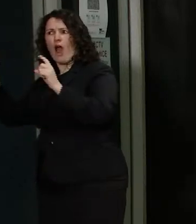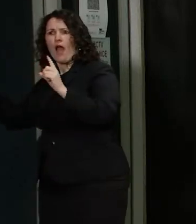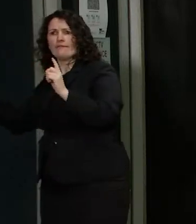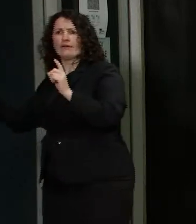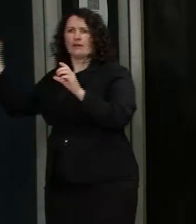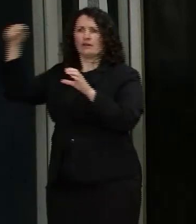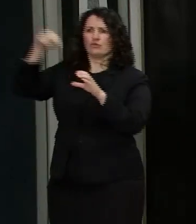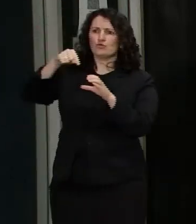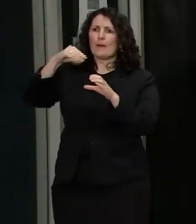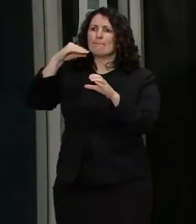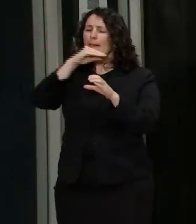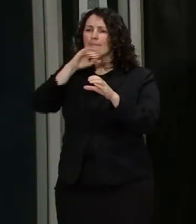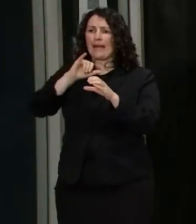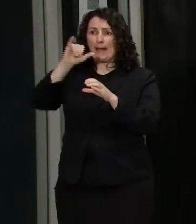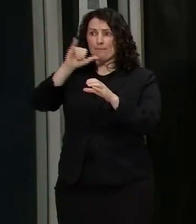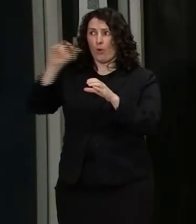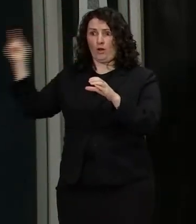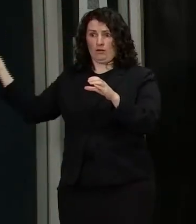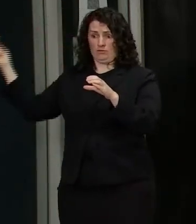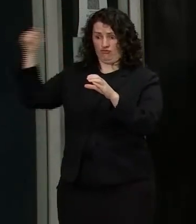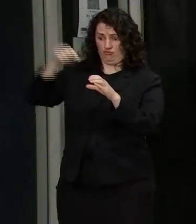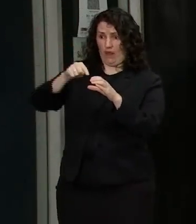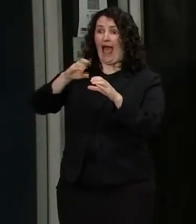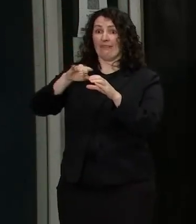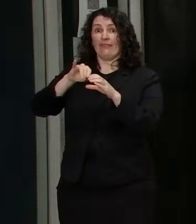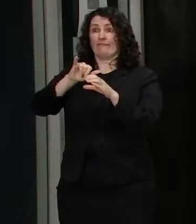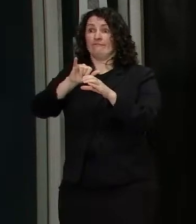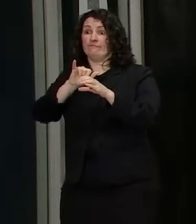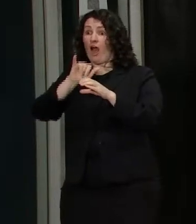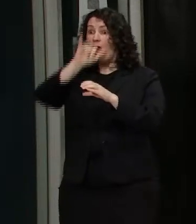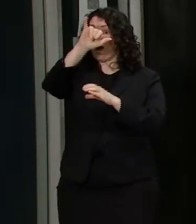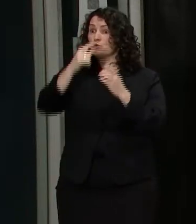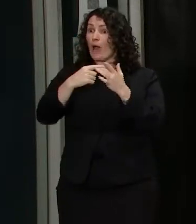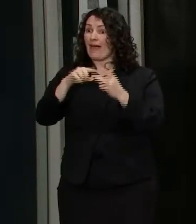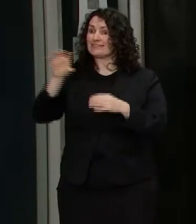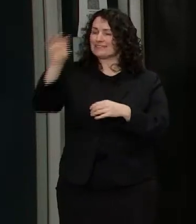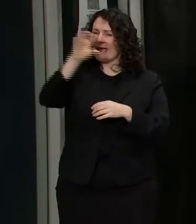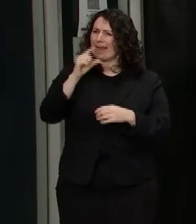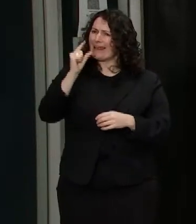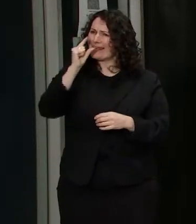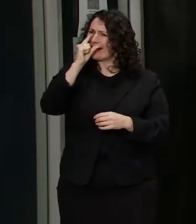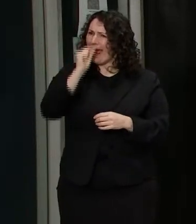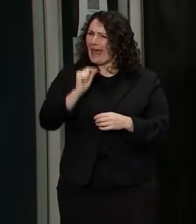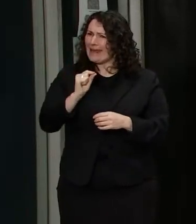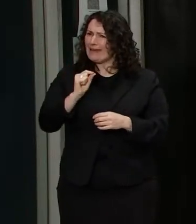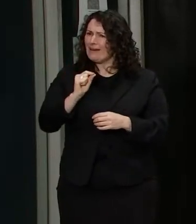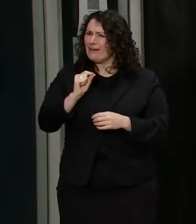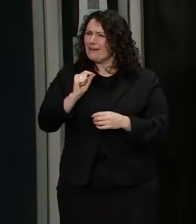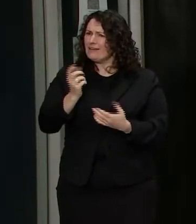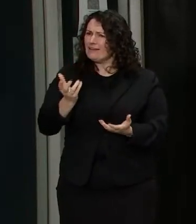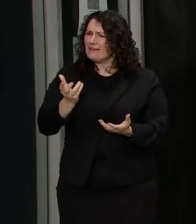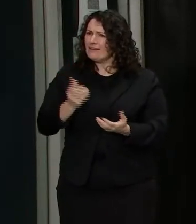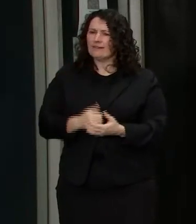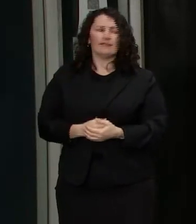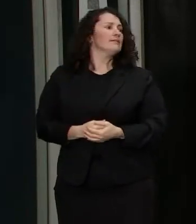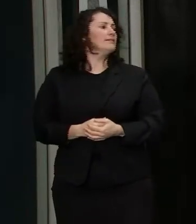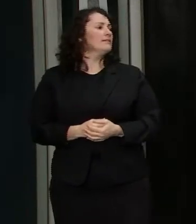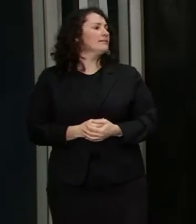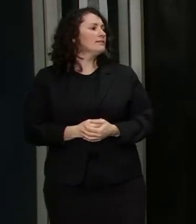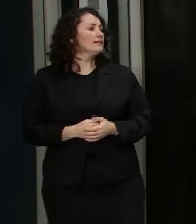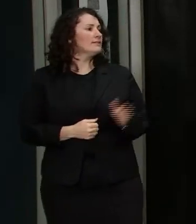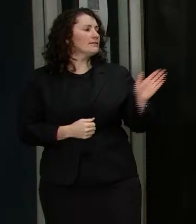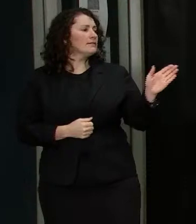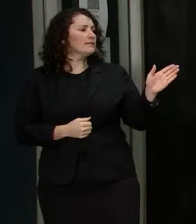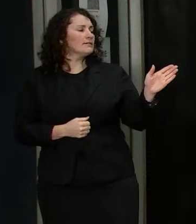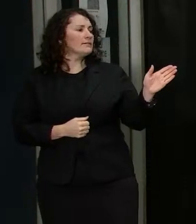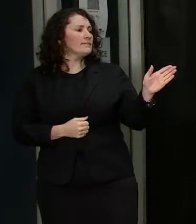with them? Because that's not a hotspot, is it? No, but Dennis, you can only travel